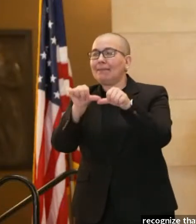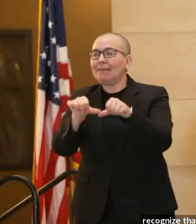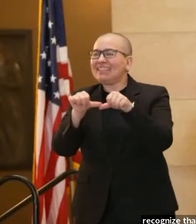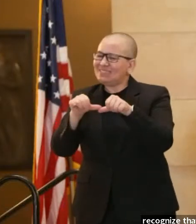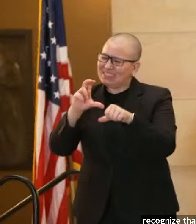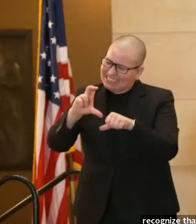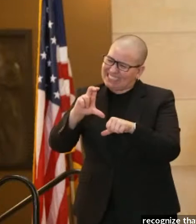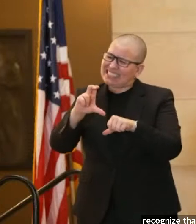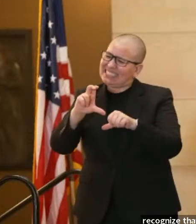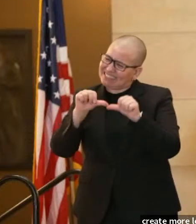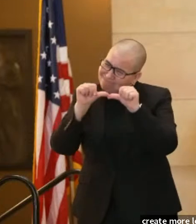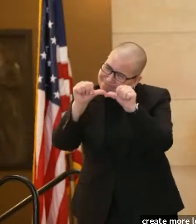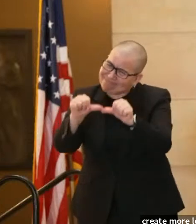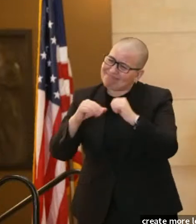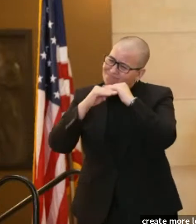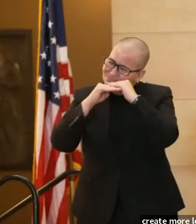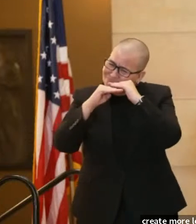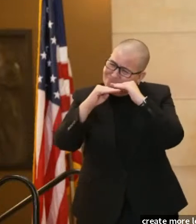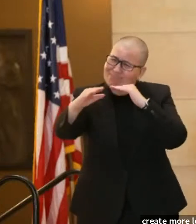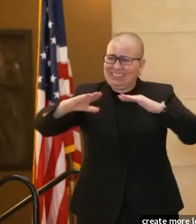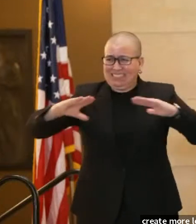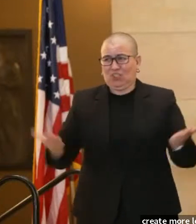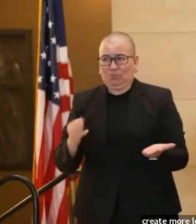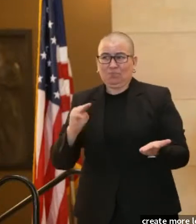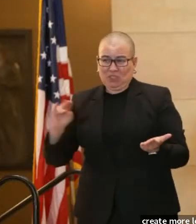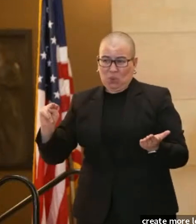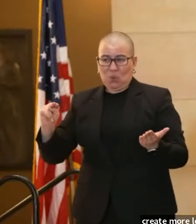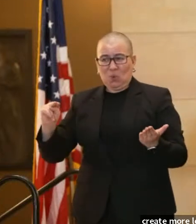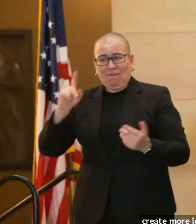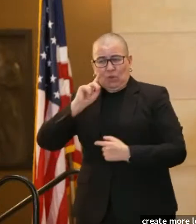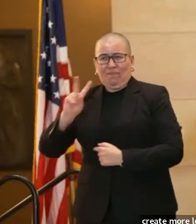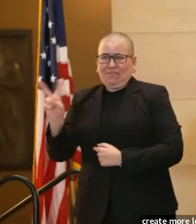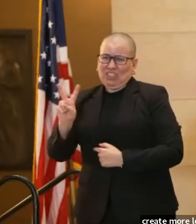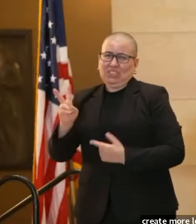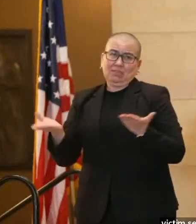services in the state of Minnesota. So.